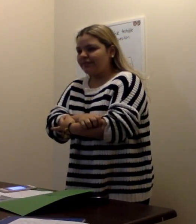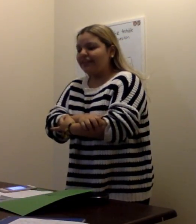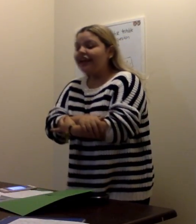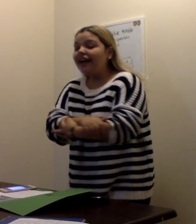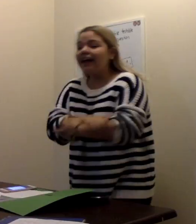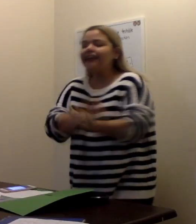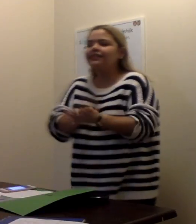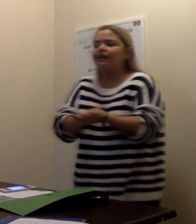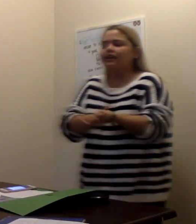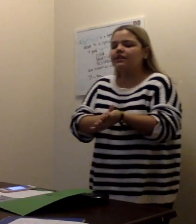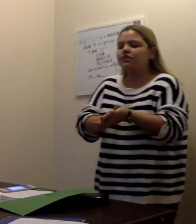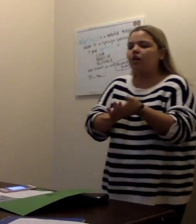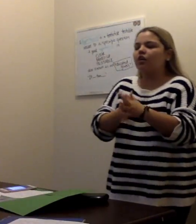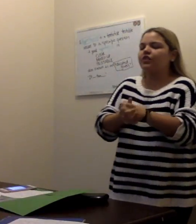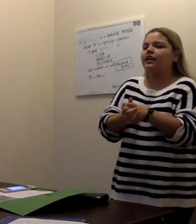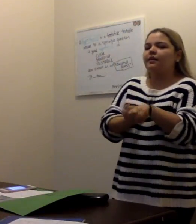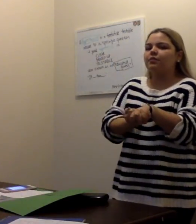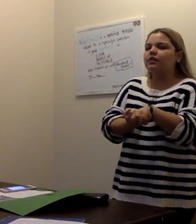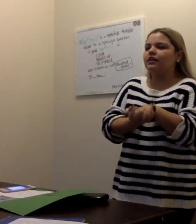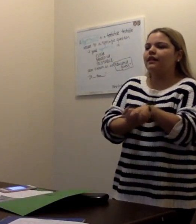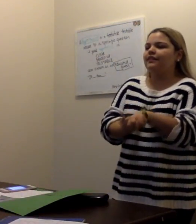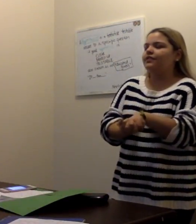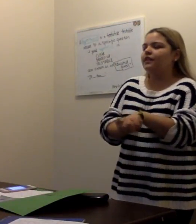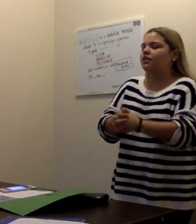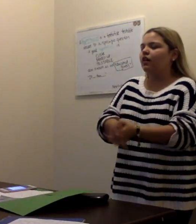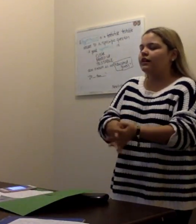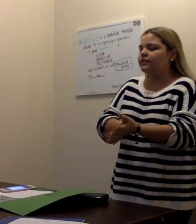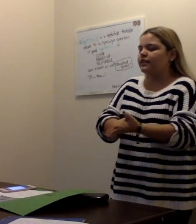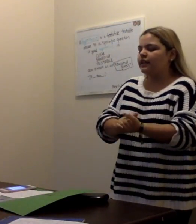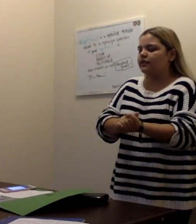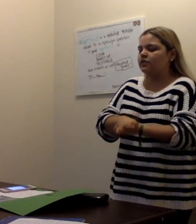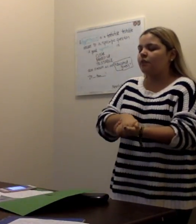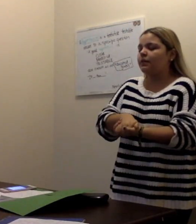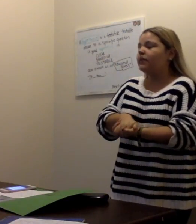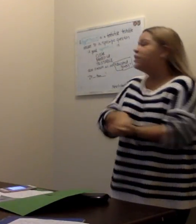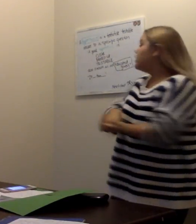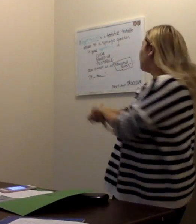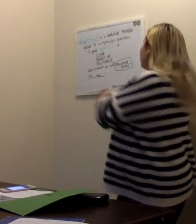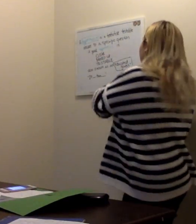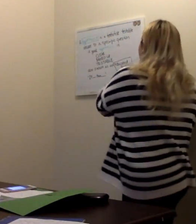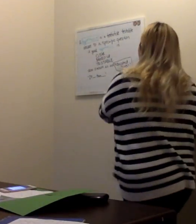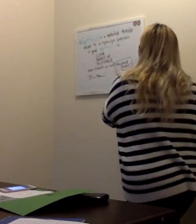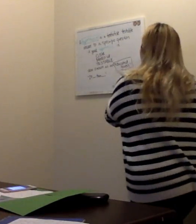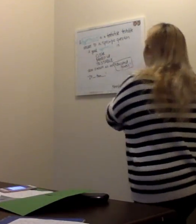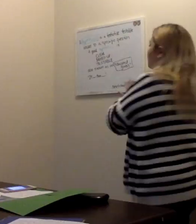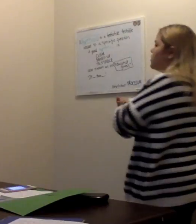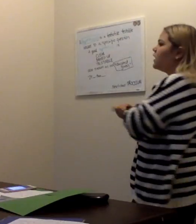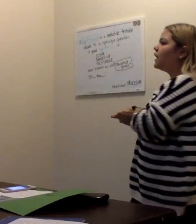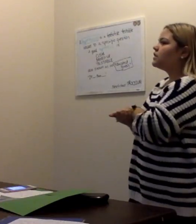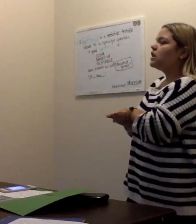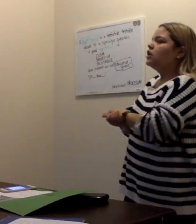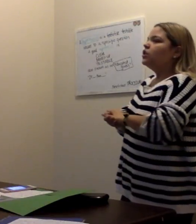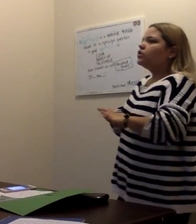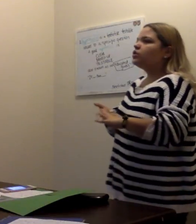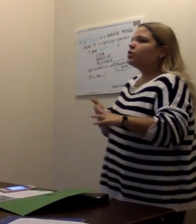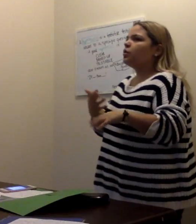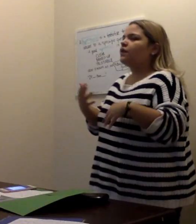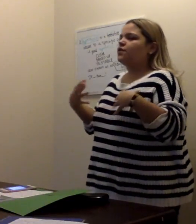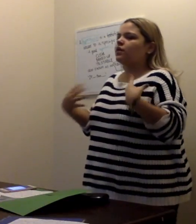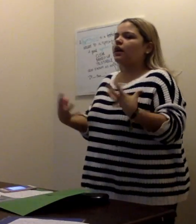Yeah, excellent. These are all great. I'm really glad that you guys are all understanding the topic. So next class, I want you guys to, if you can,